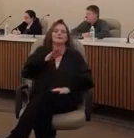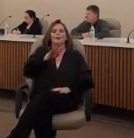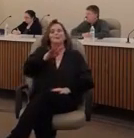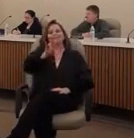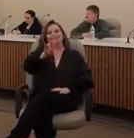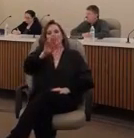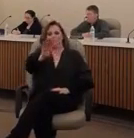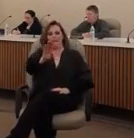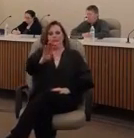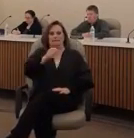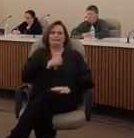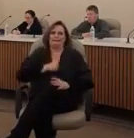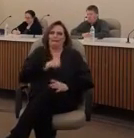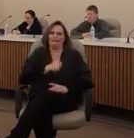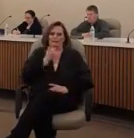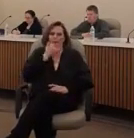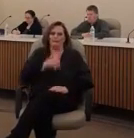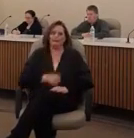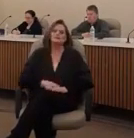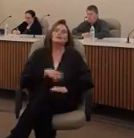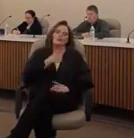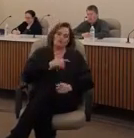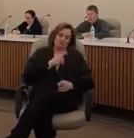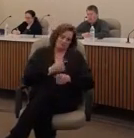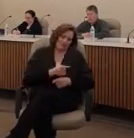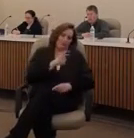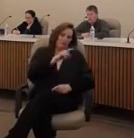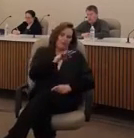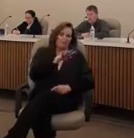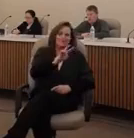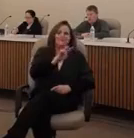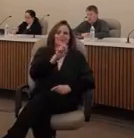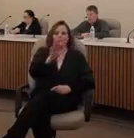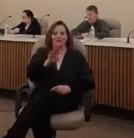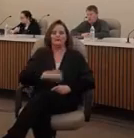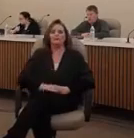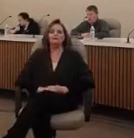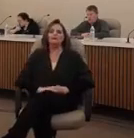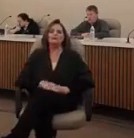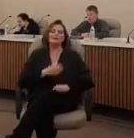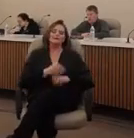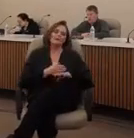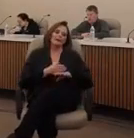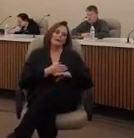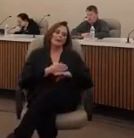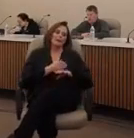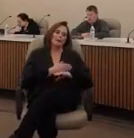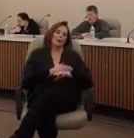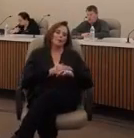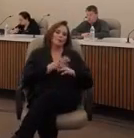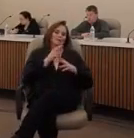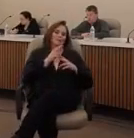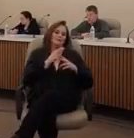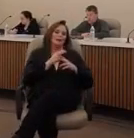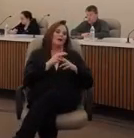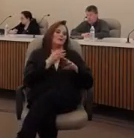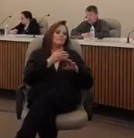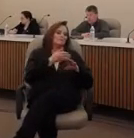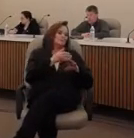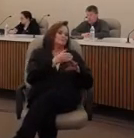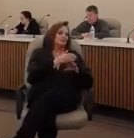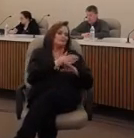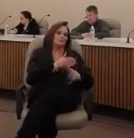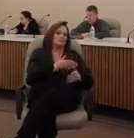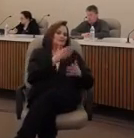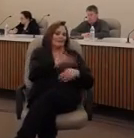sorry. Thank you. 47B. This is a pre-existing non-conforming use. It was around